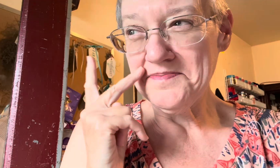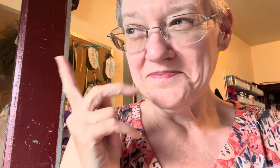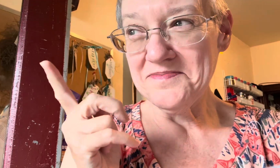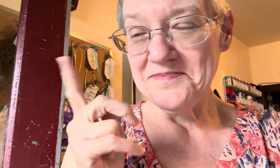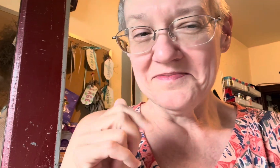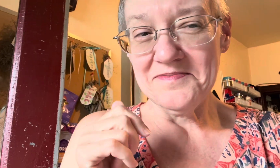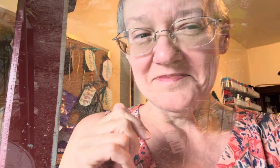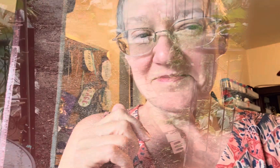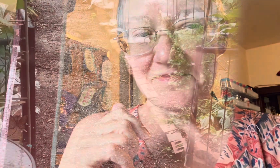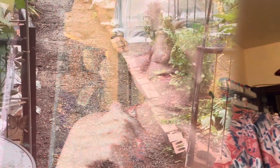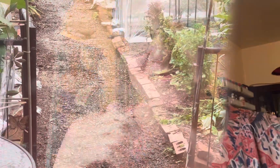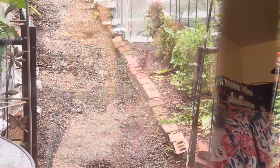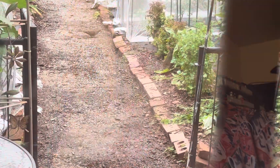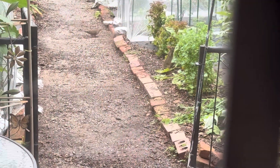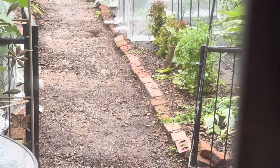there.